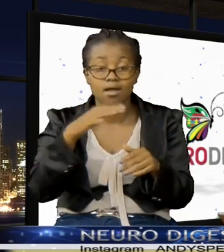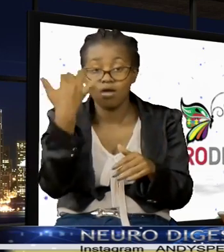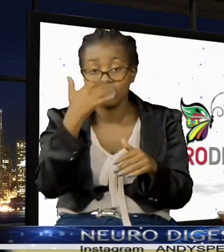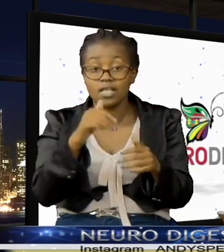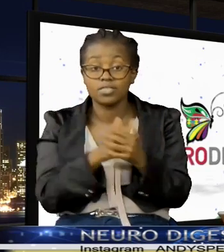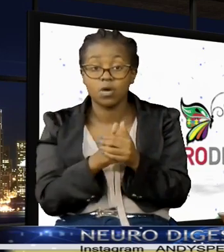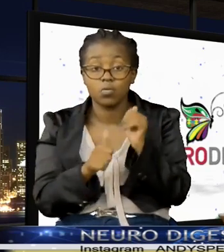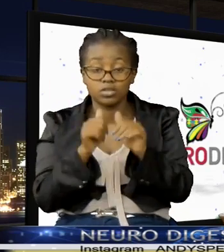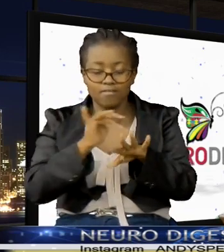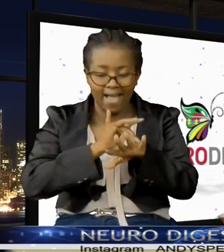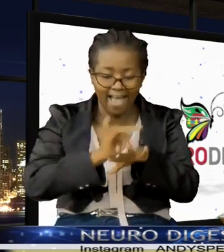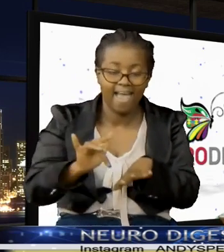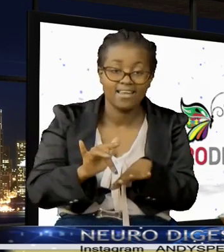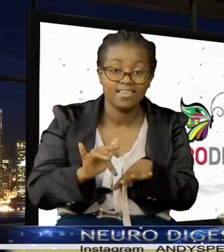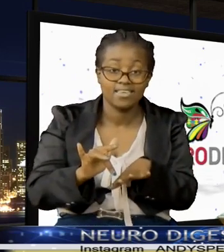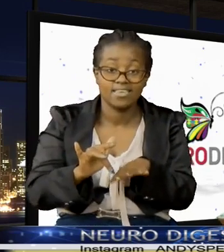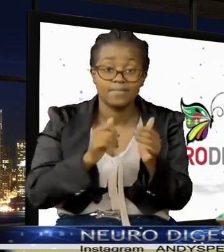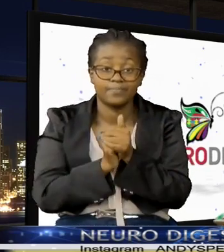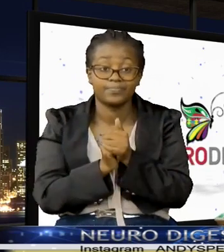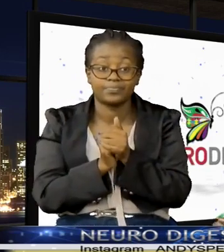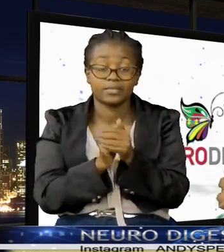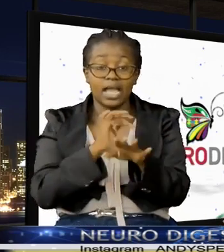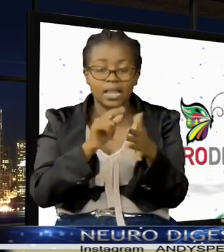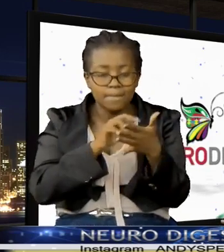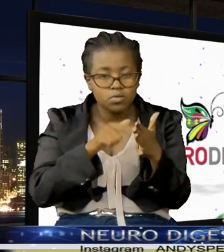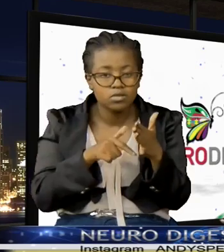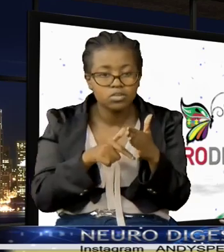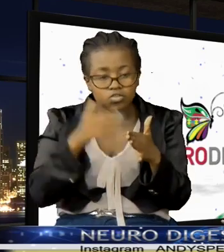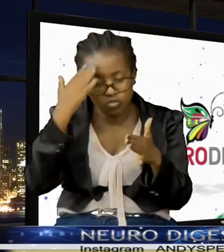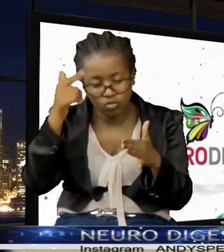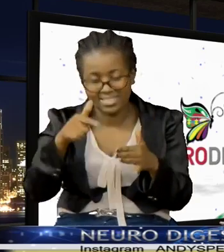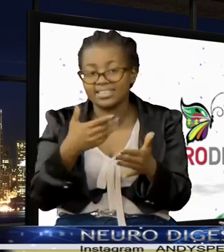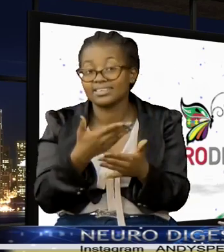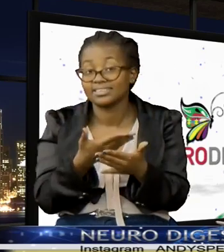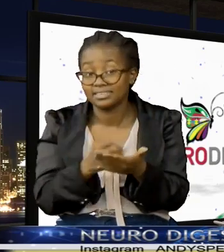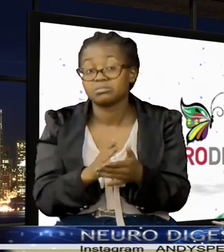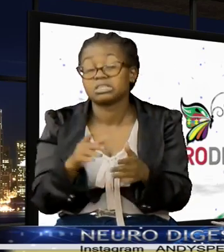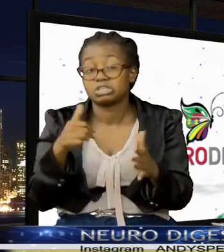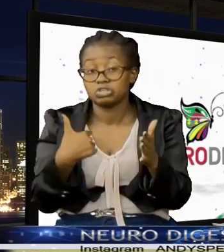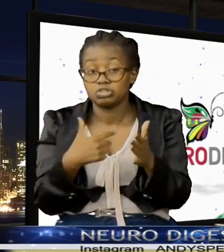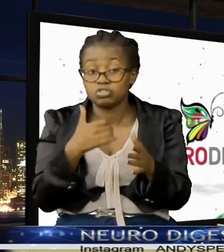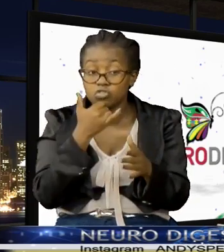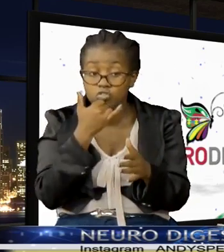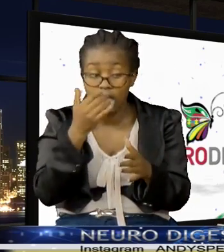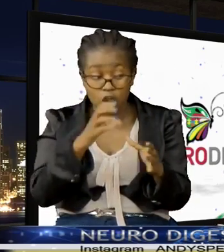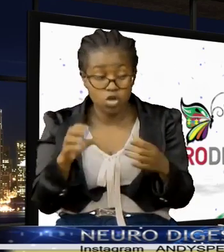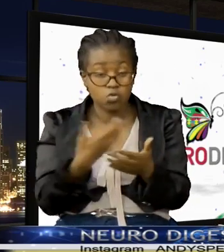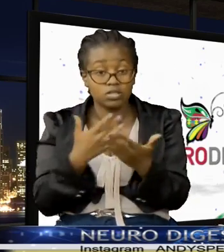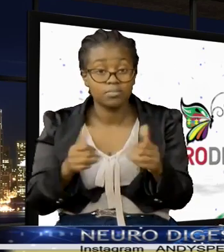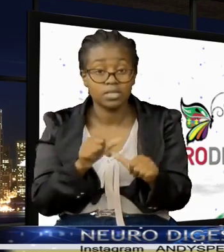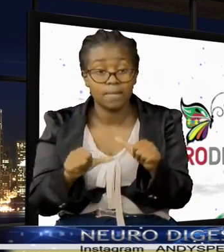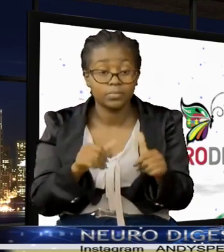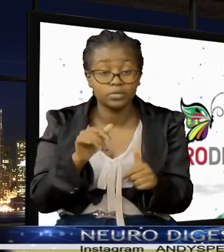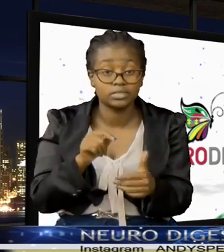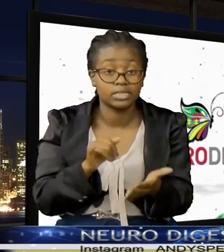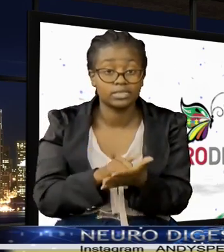we can have early intervention. Early intervention means you recognize that something is wrong and do something about it, because